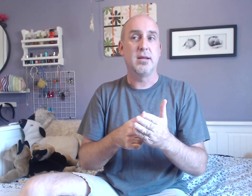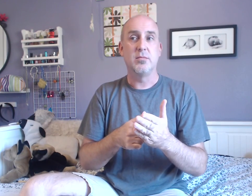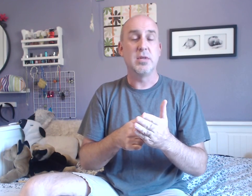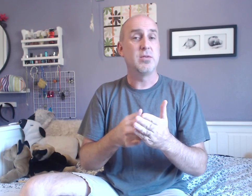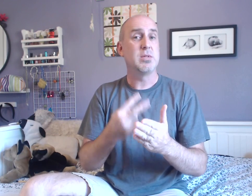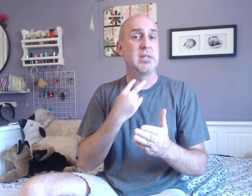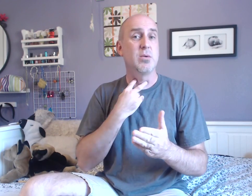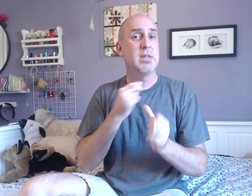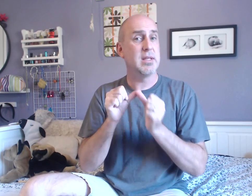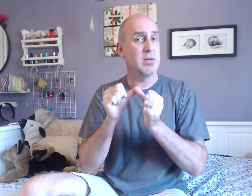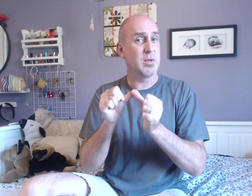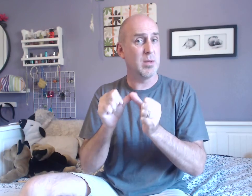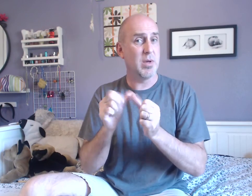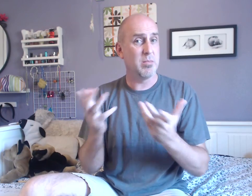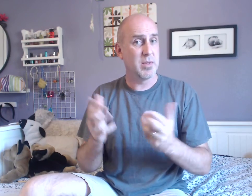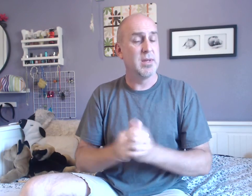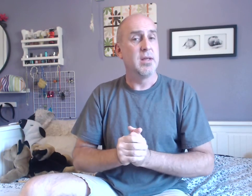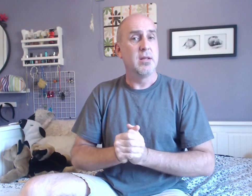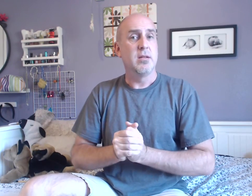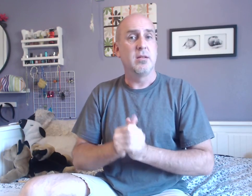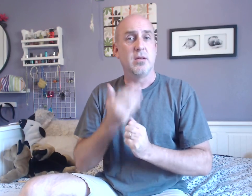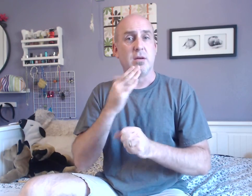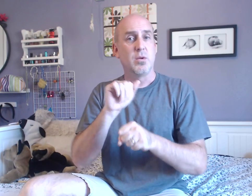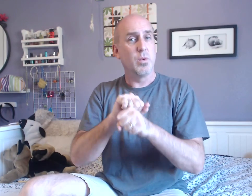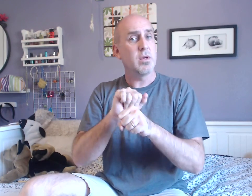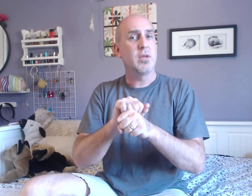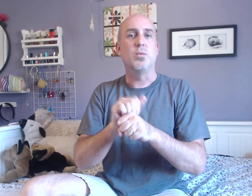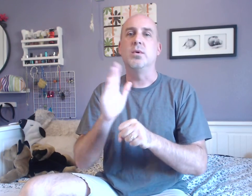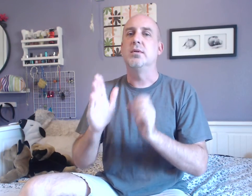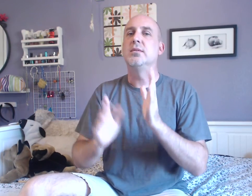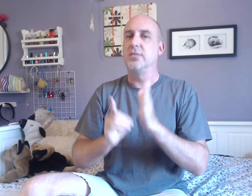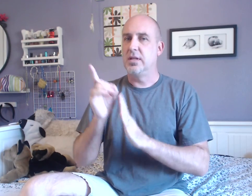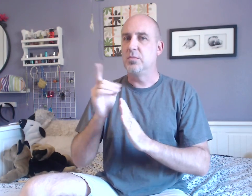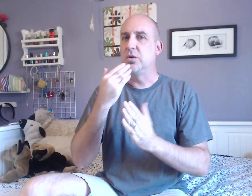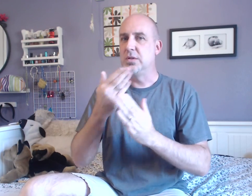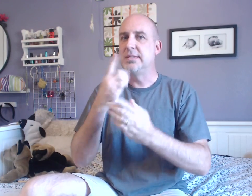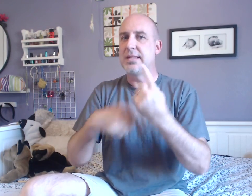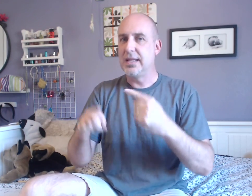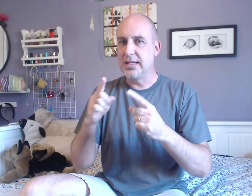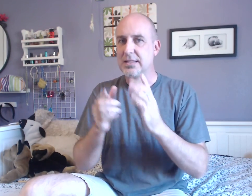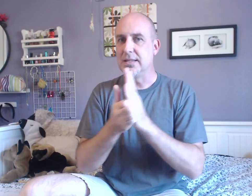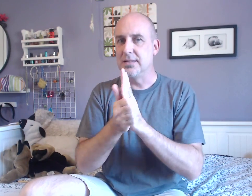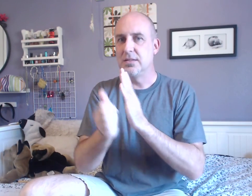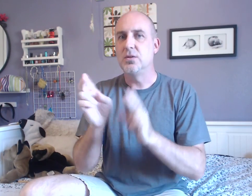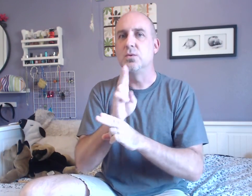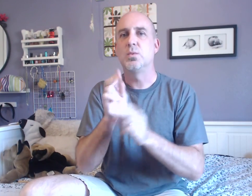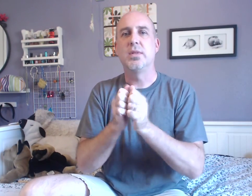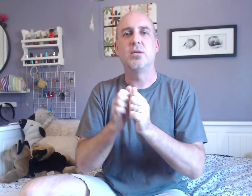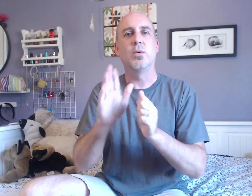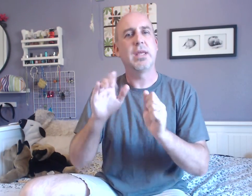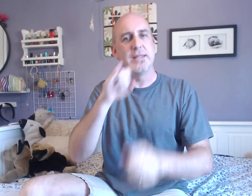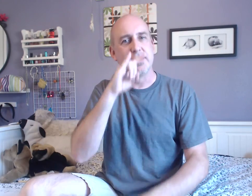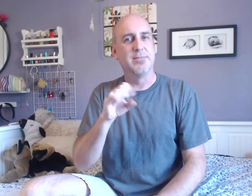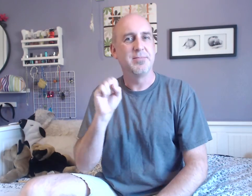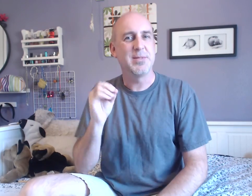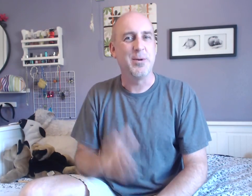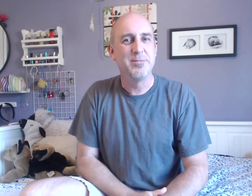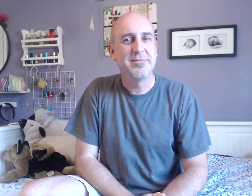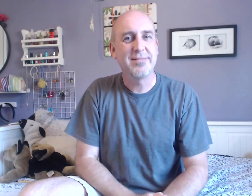if you stick with it and you keep up the good work, you will develop good signing skills to use with your kids. So